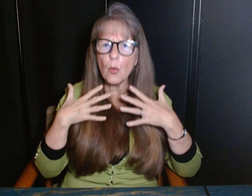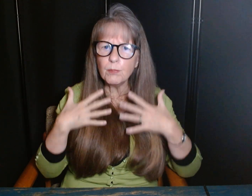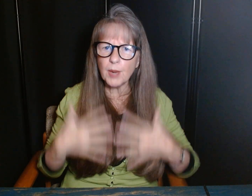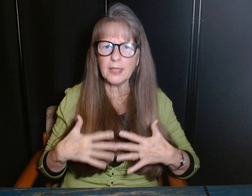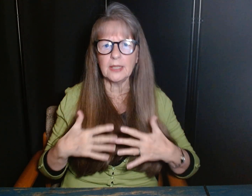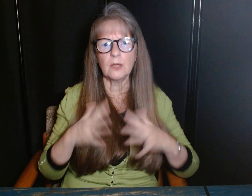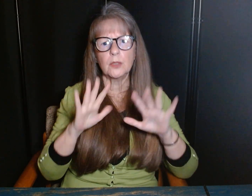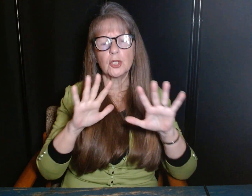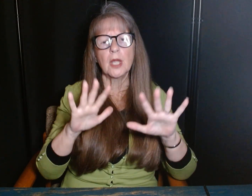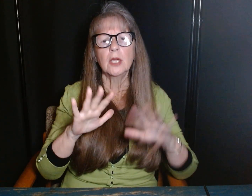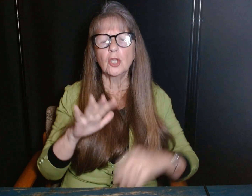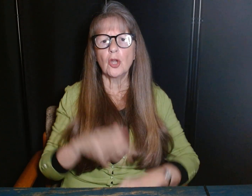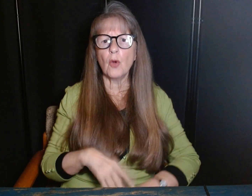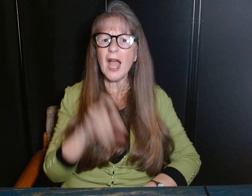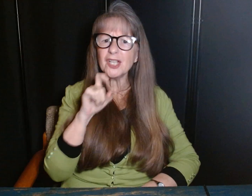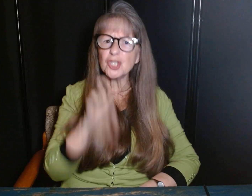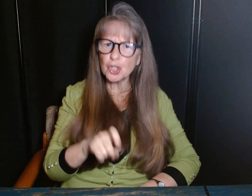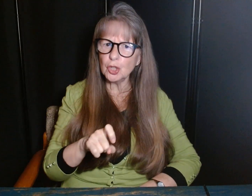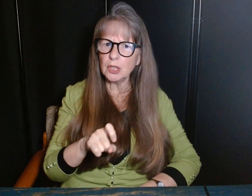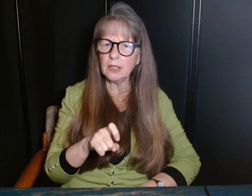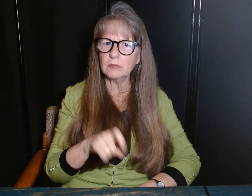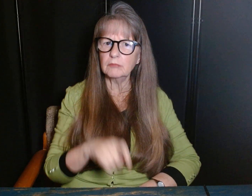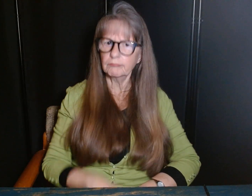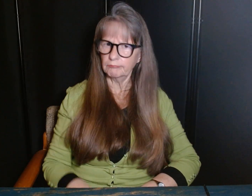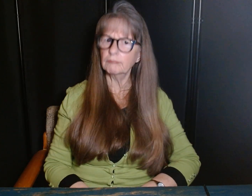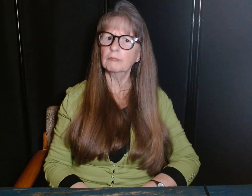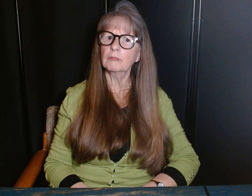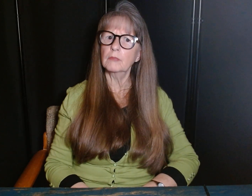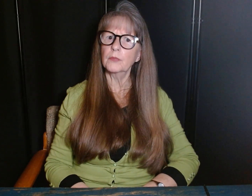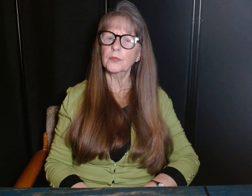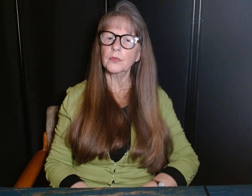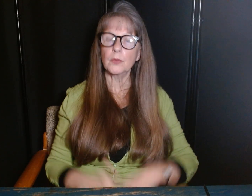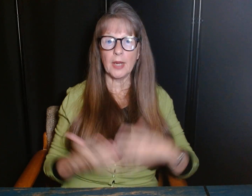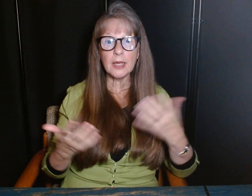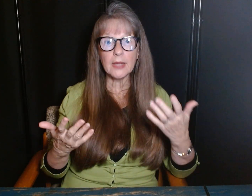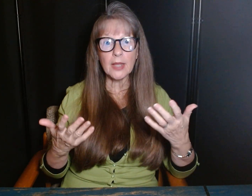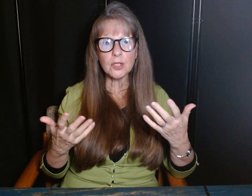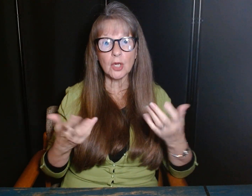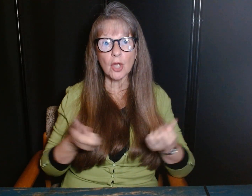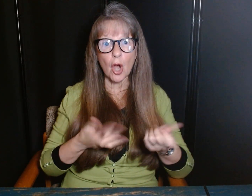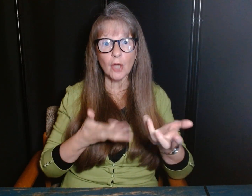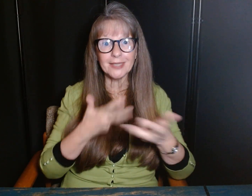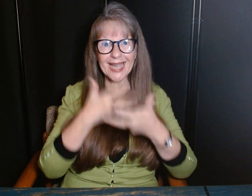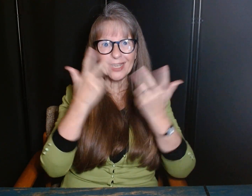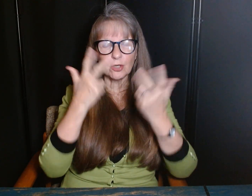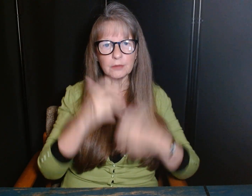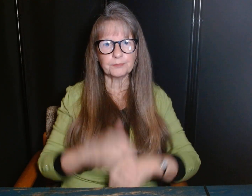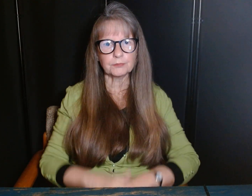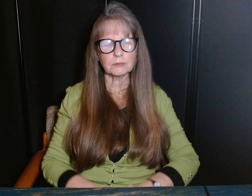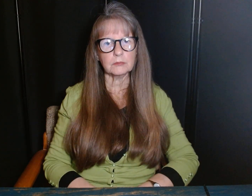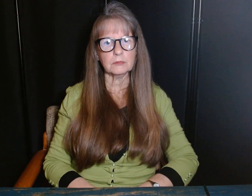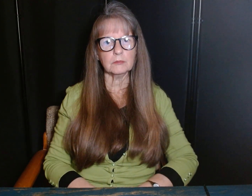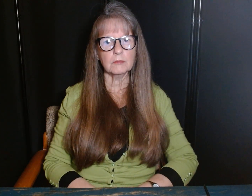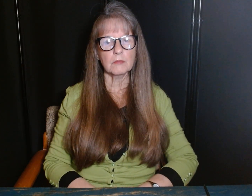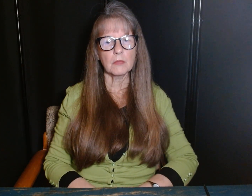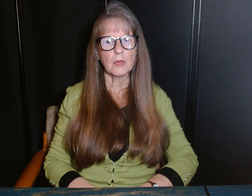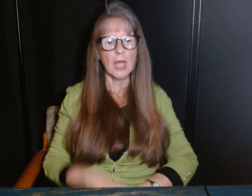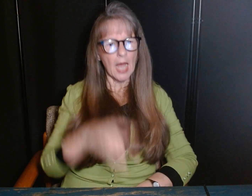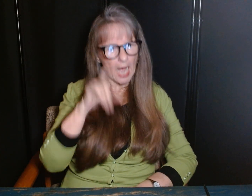body language. I should, right? And that's going to cause anger. I should